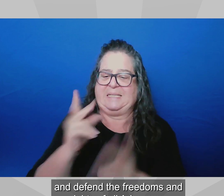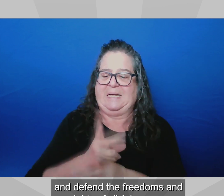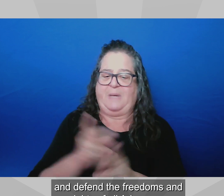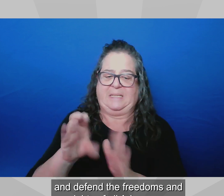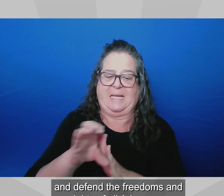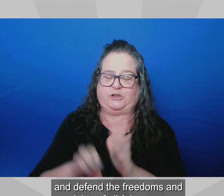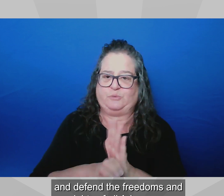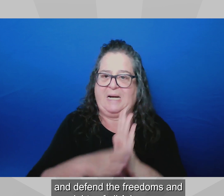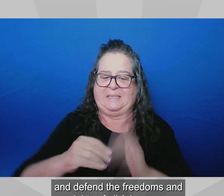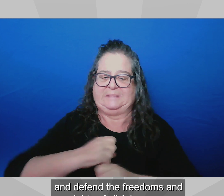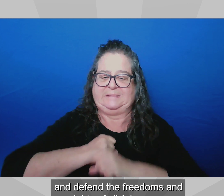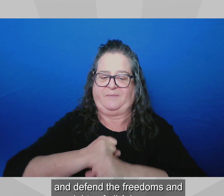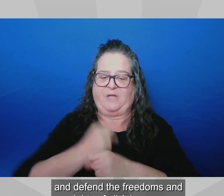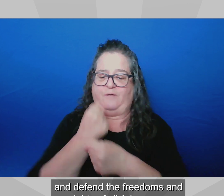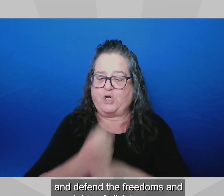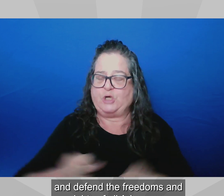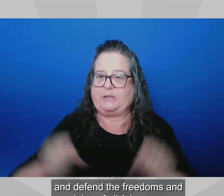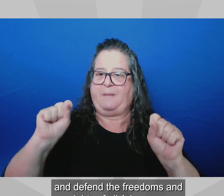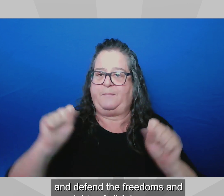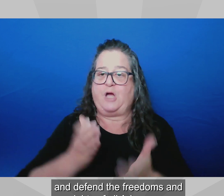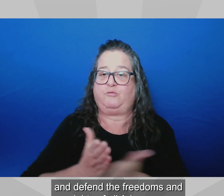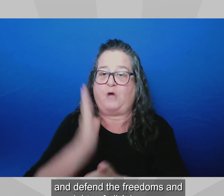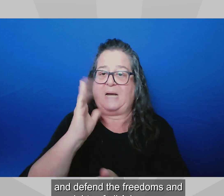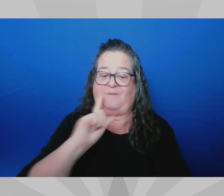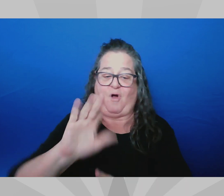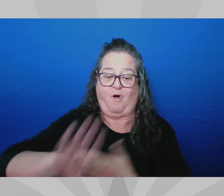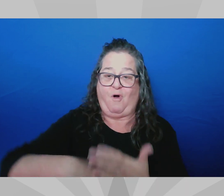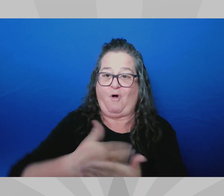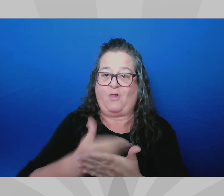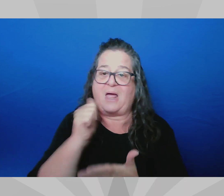and defend the freedoms and rights of all Arizonans.